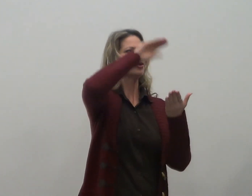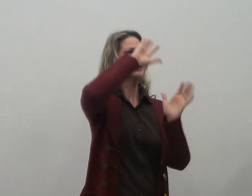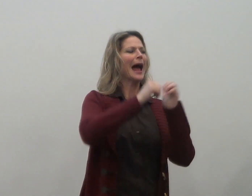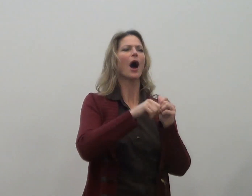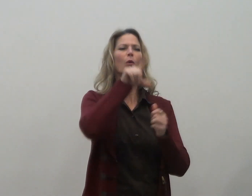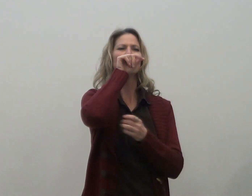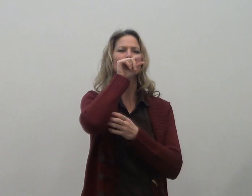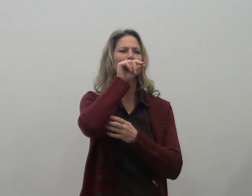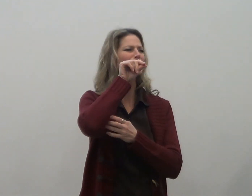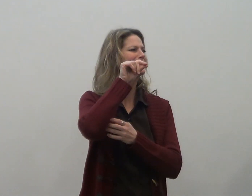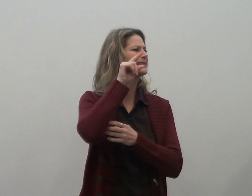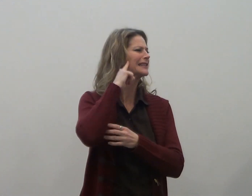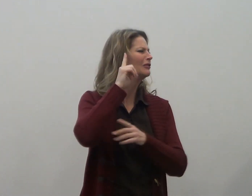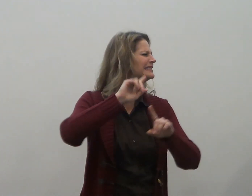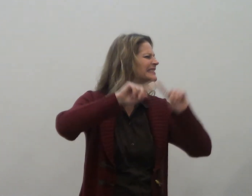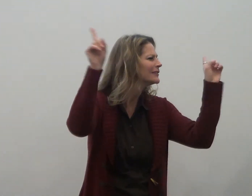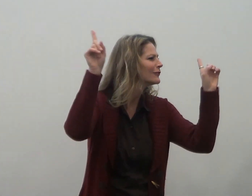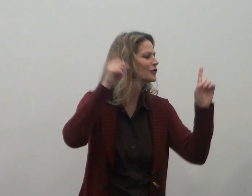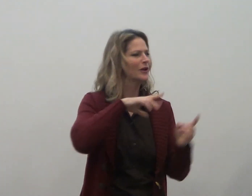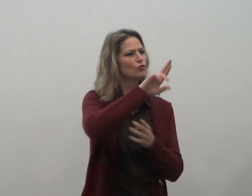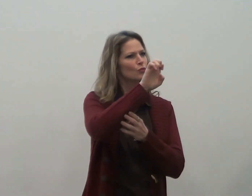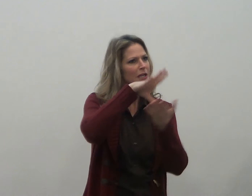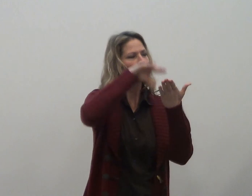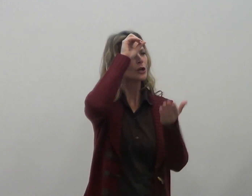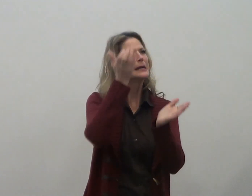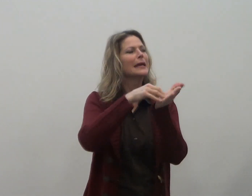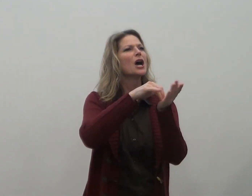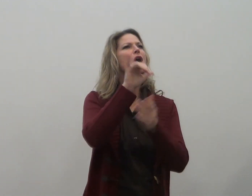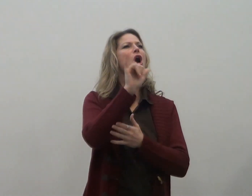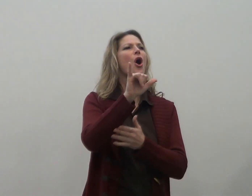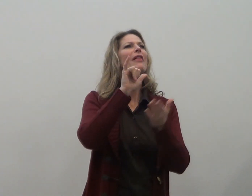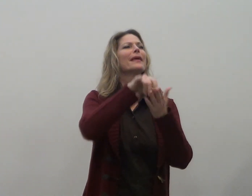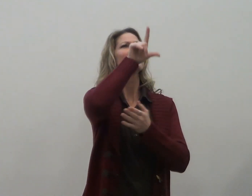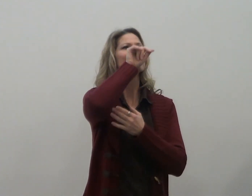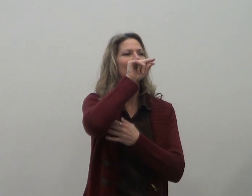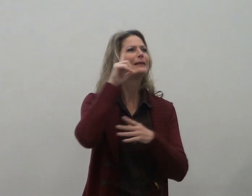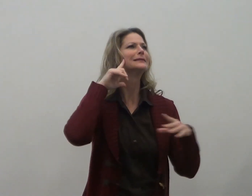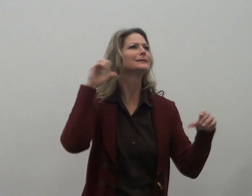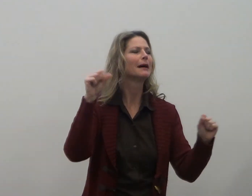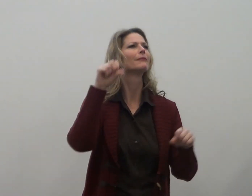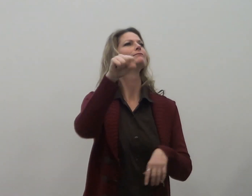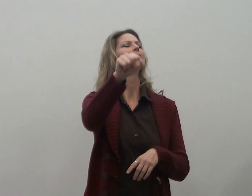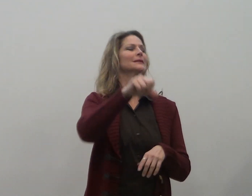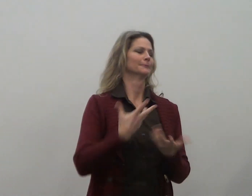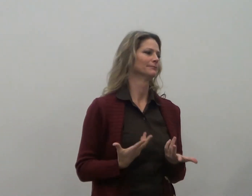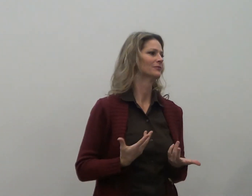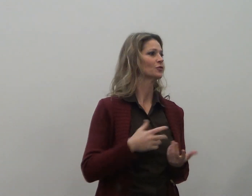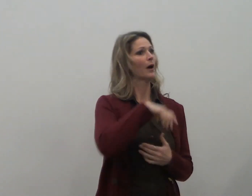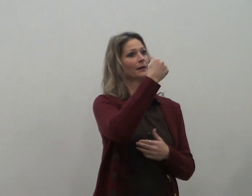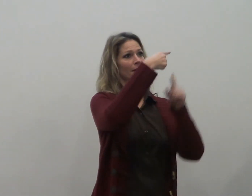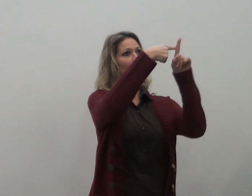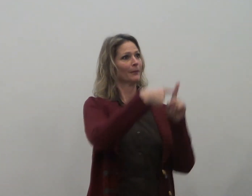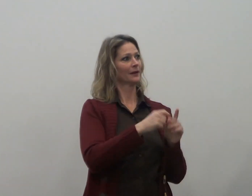like completely different. And then obviously some other good things about it are many